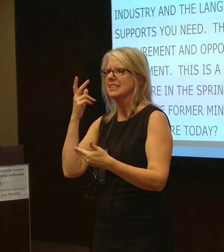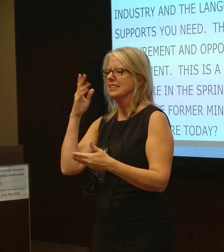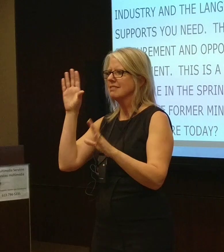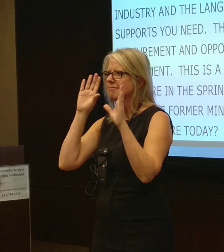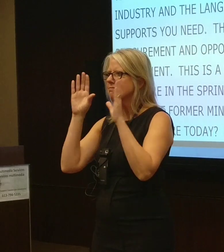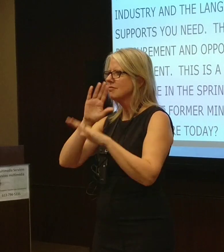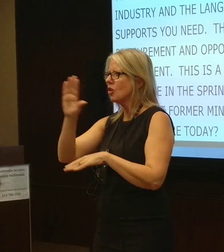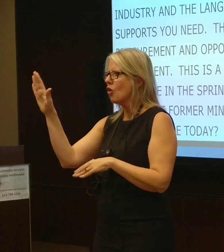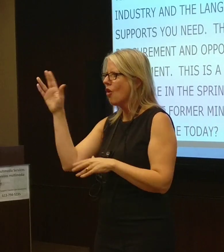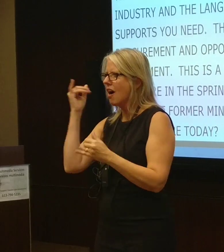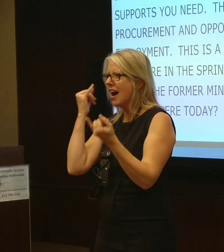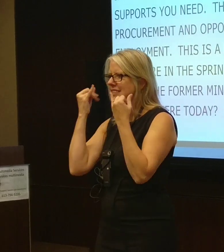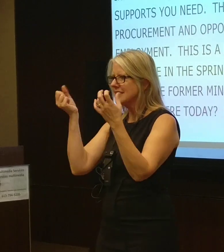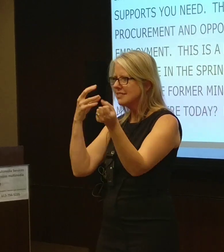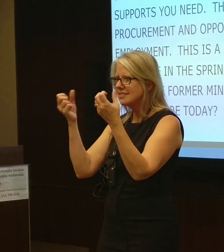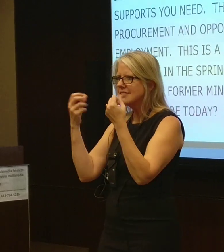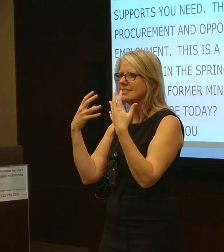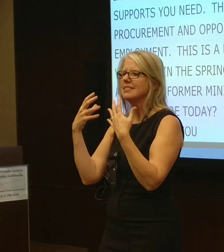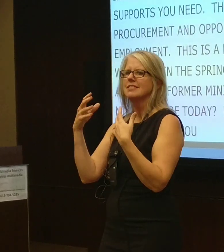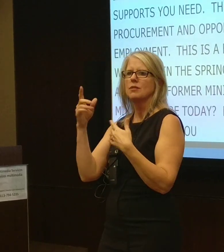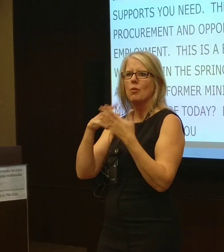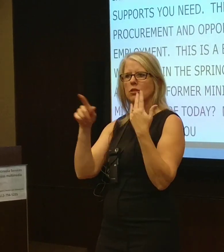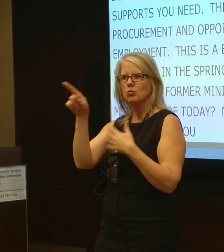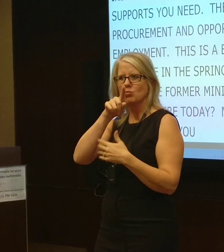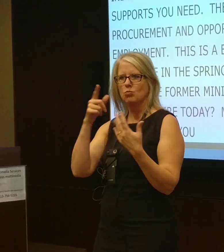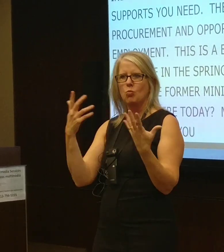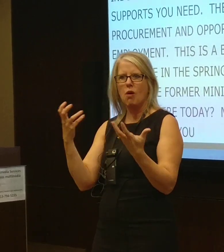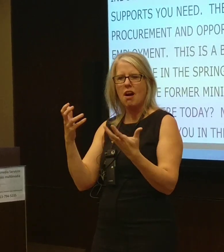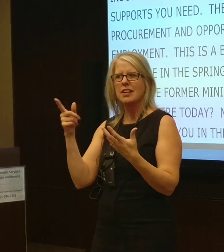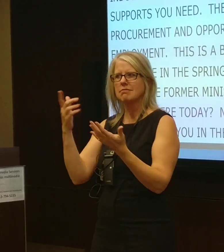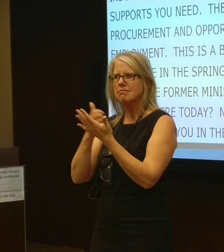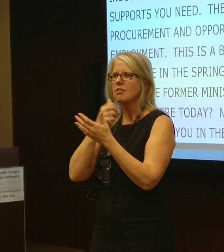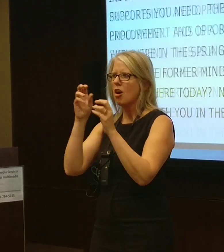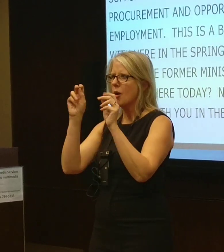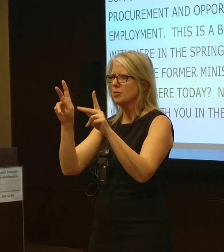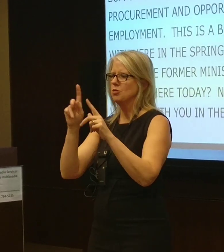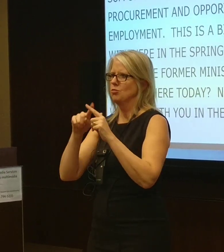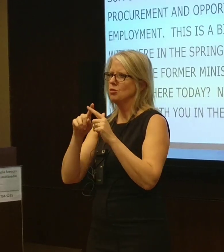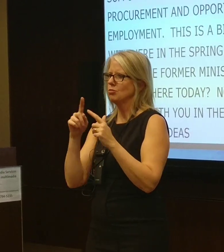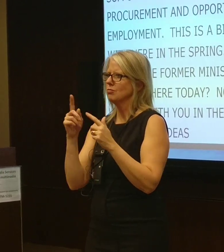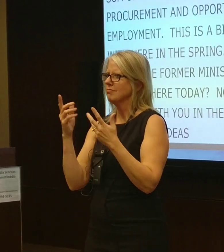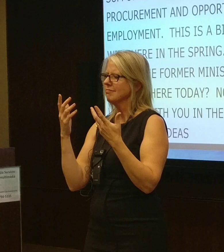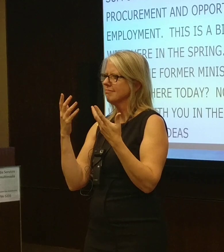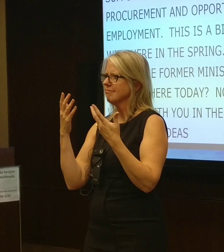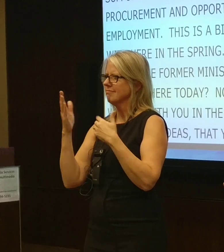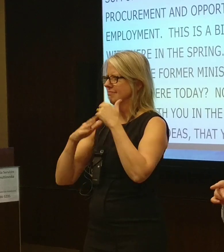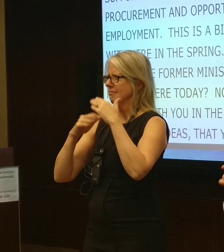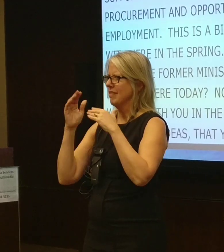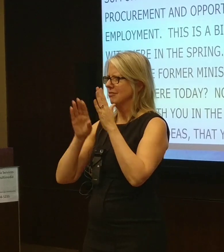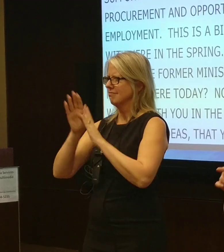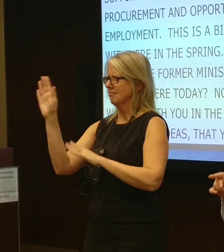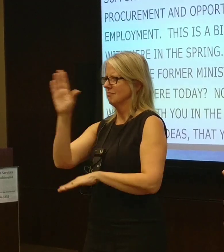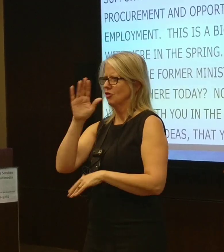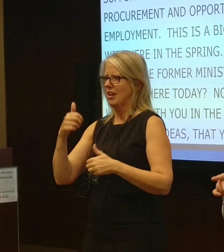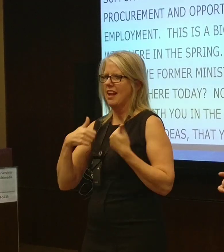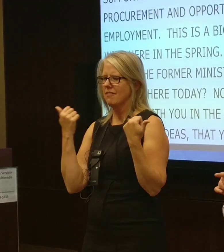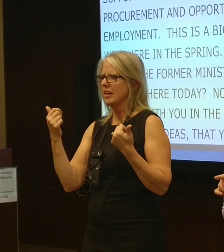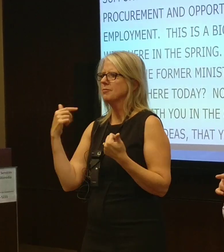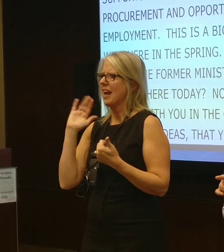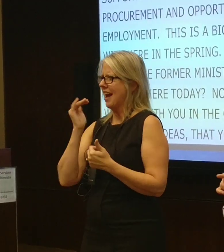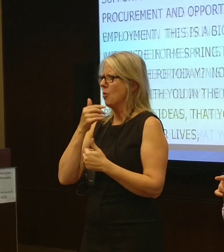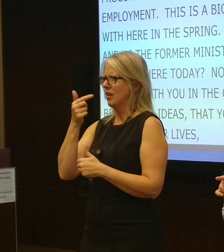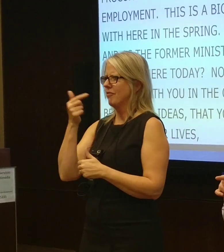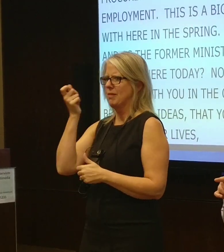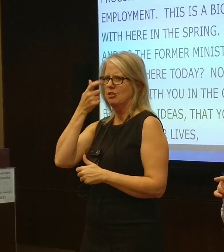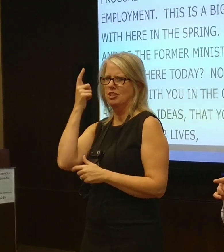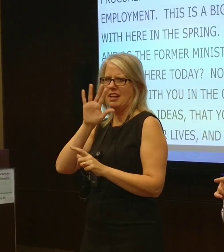ideas, to bring what you want, that you want the opportunity to build your lives. Okay. Our government understands